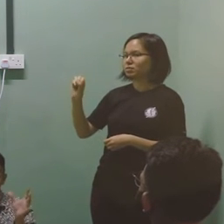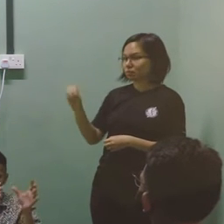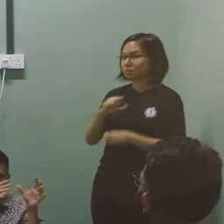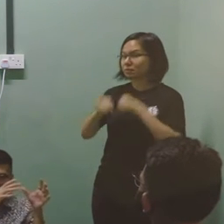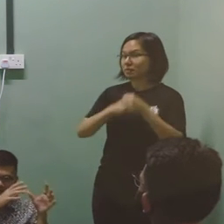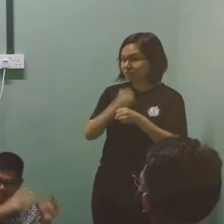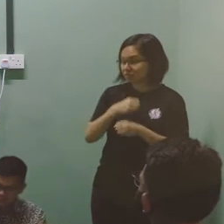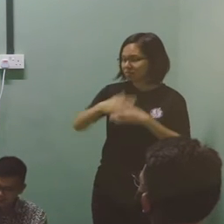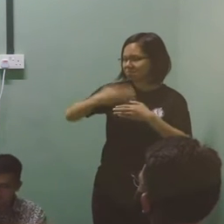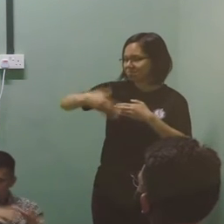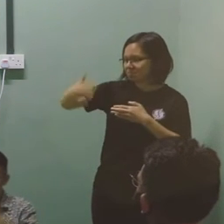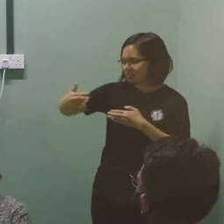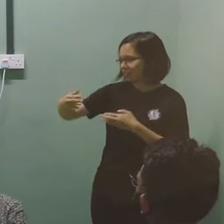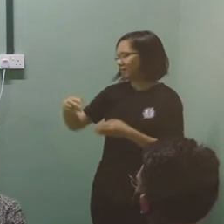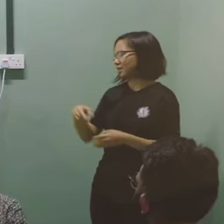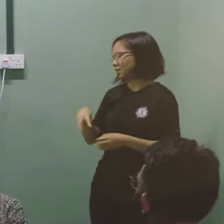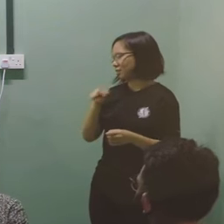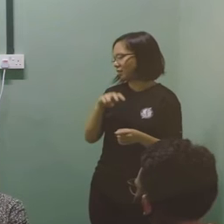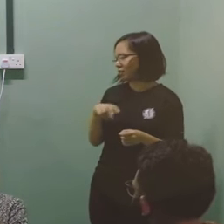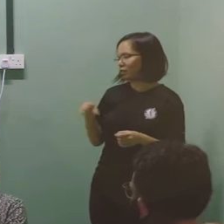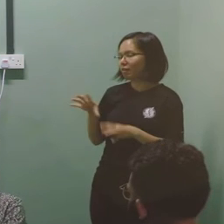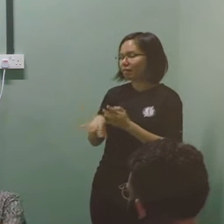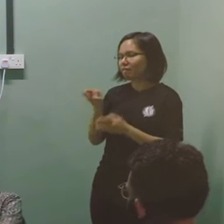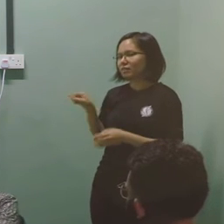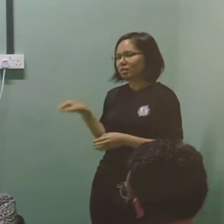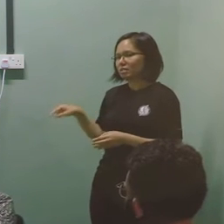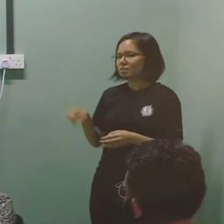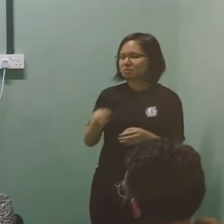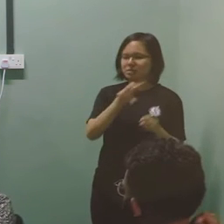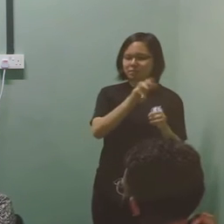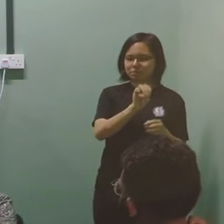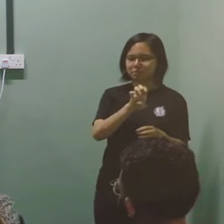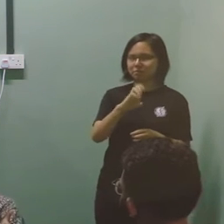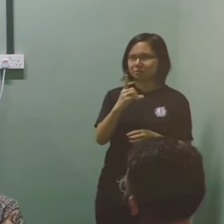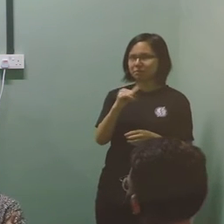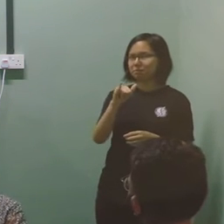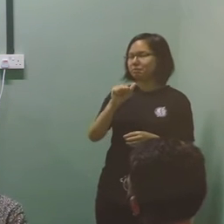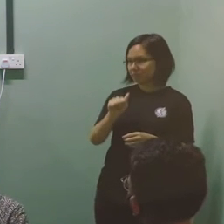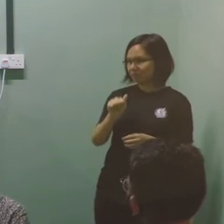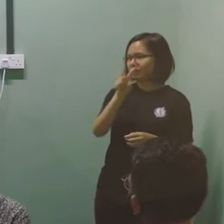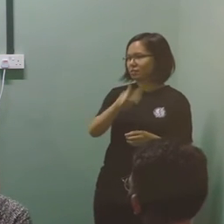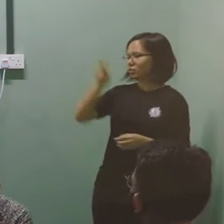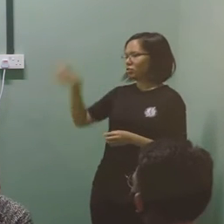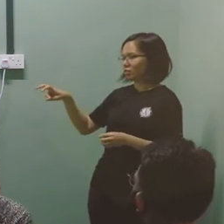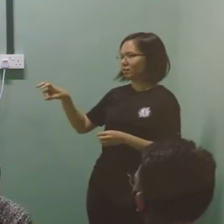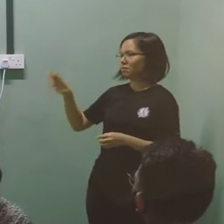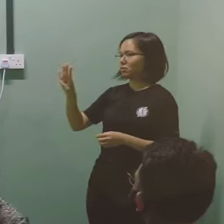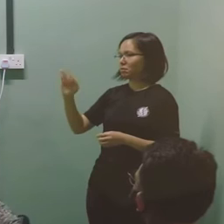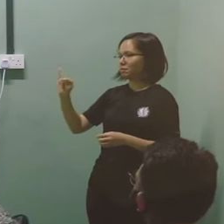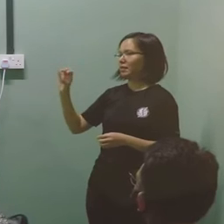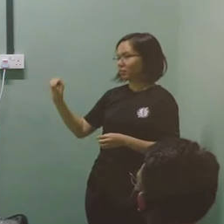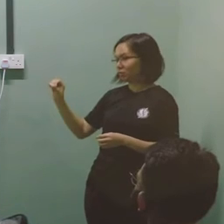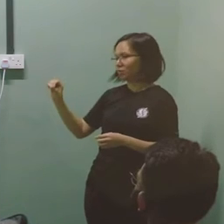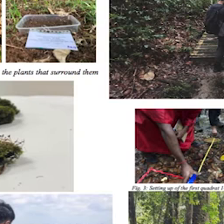jumping from media to biology. And in that course of my uni studies, I took a lot of ecology modules. Right, so